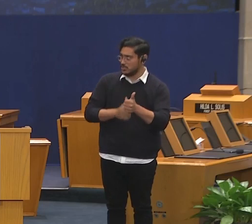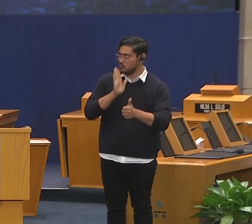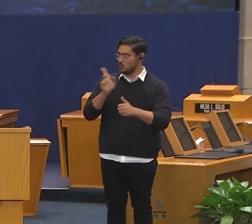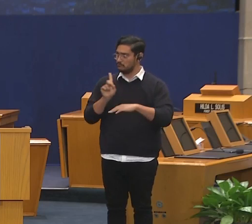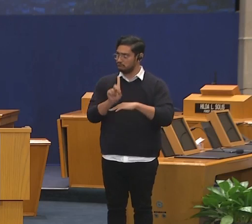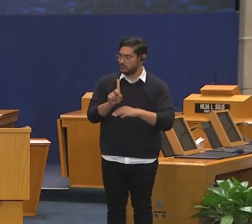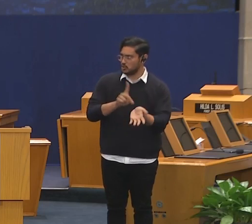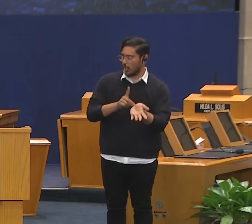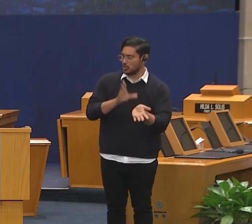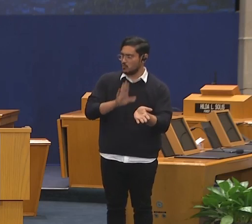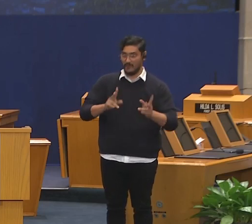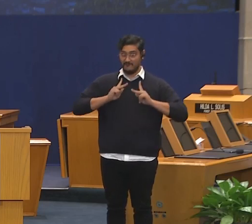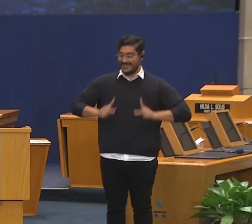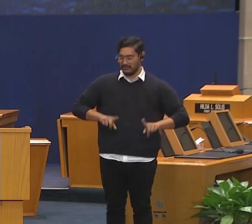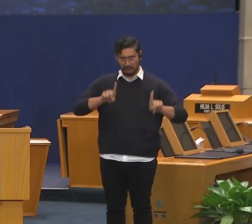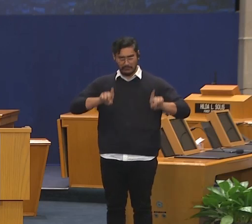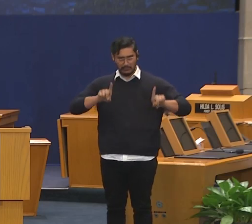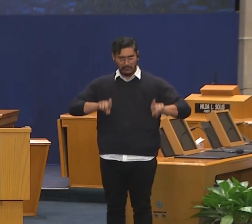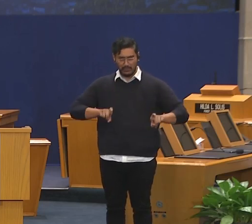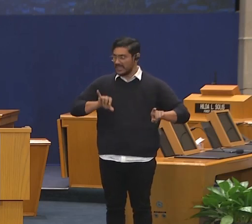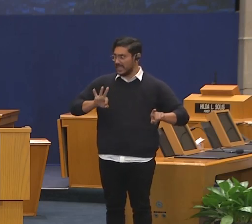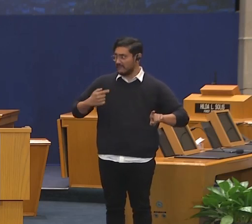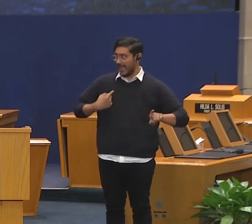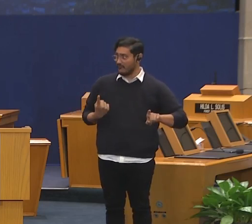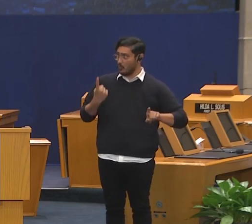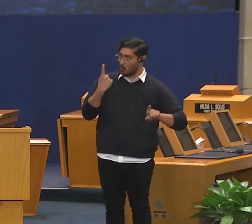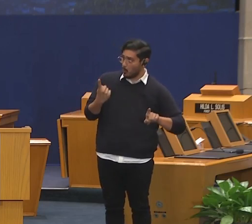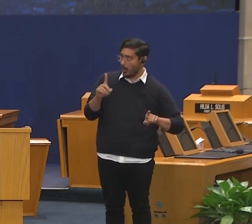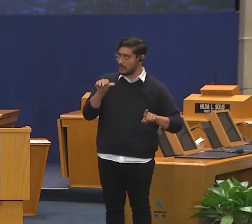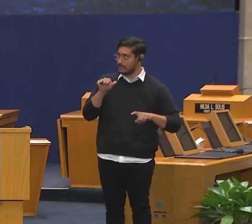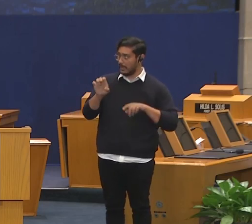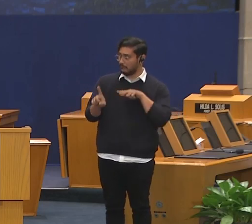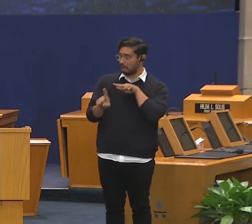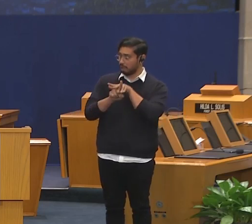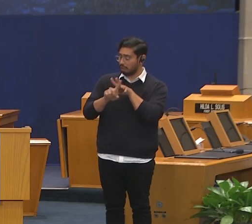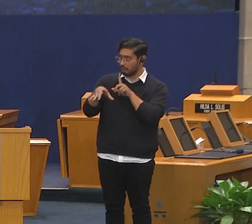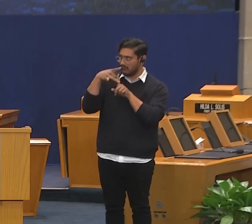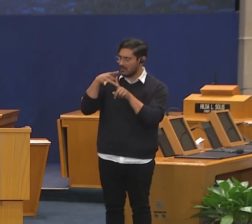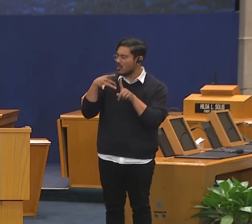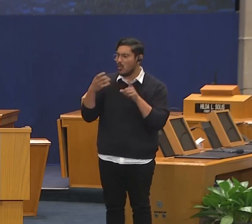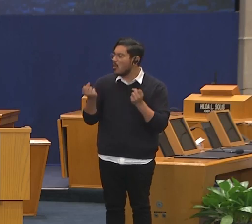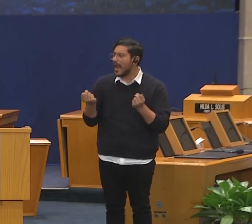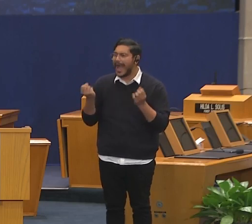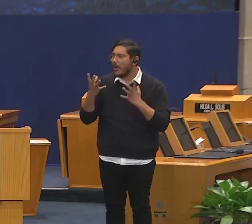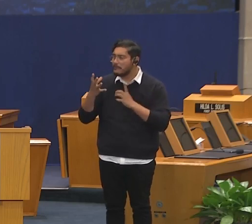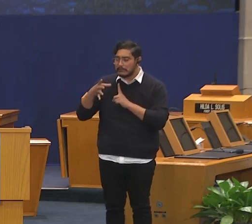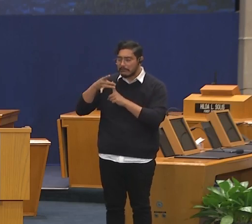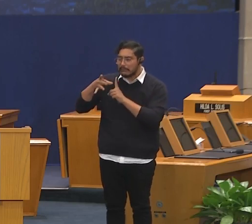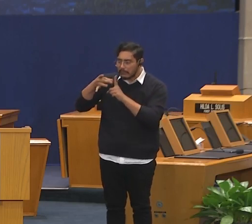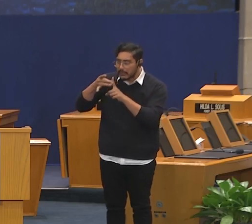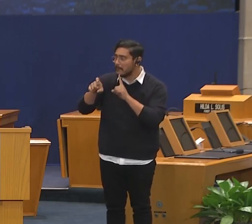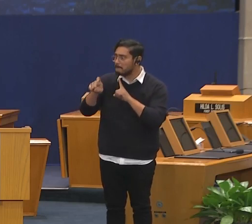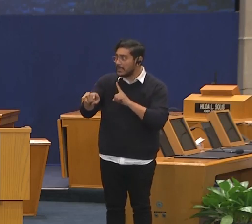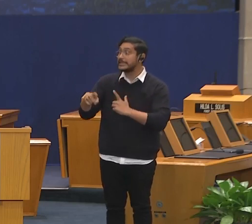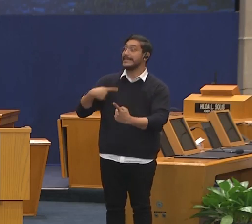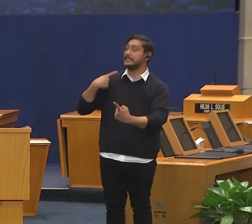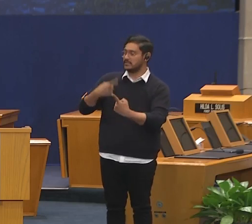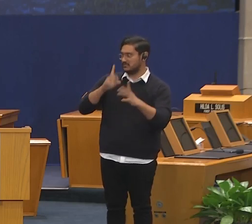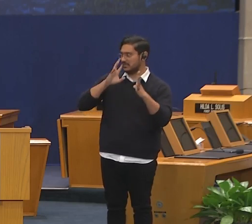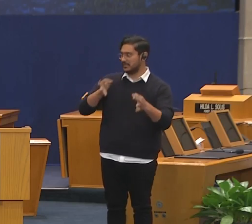inspection when one case is reported, or is, how many cases does it take to prompt an on-site